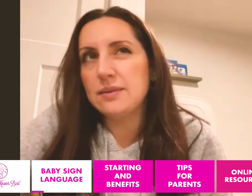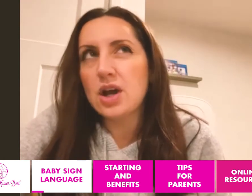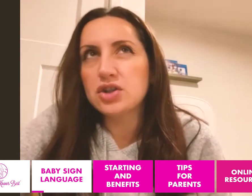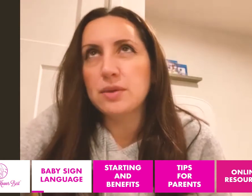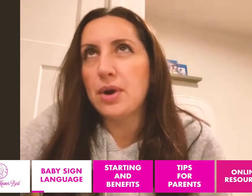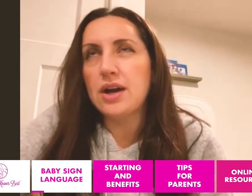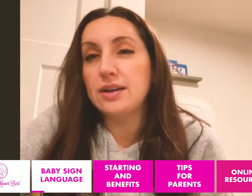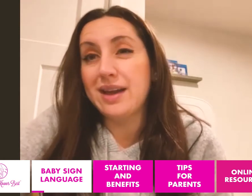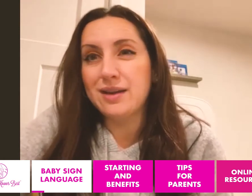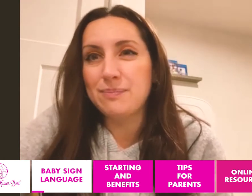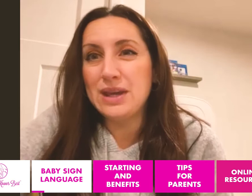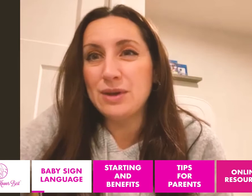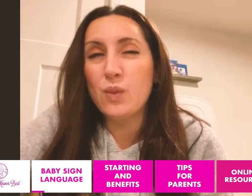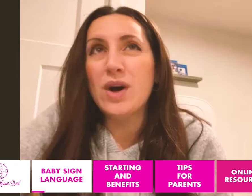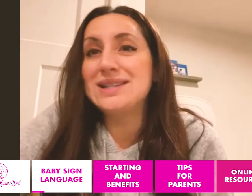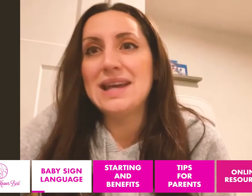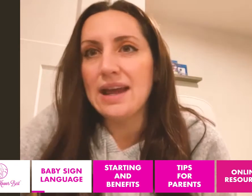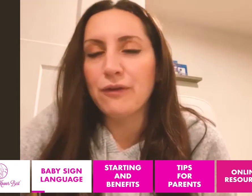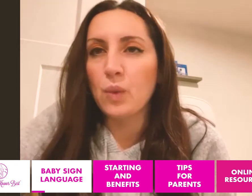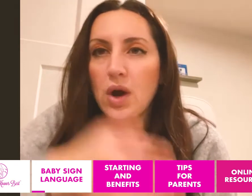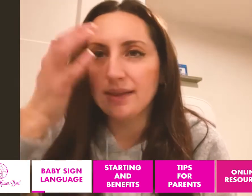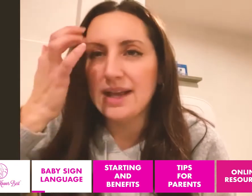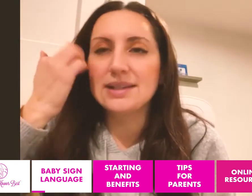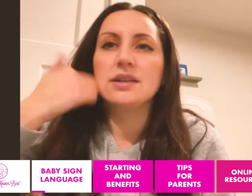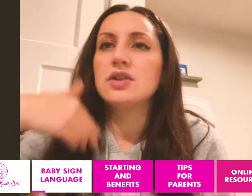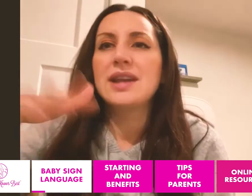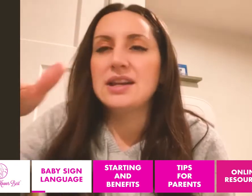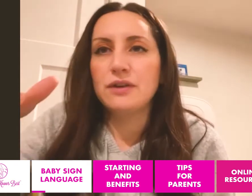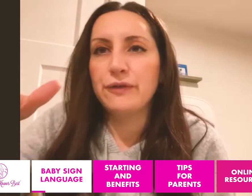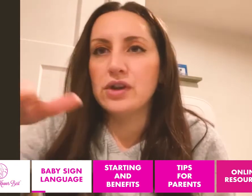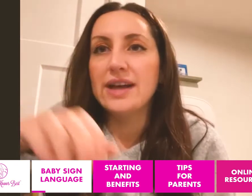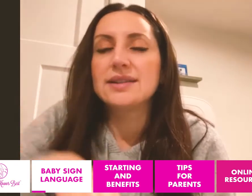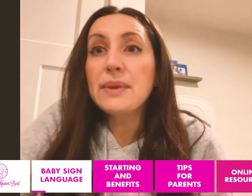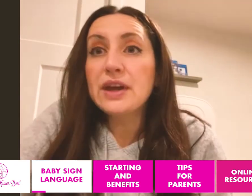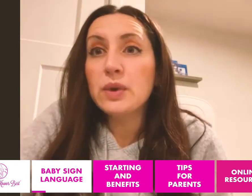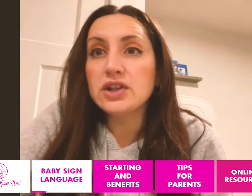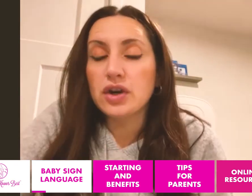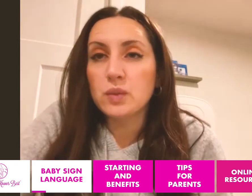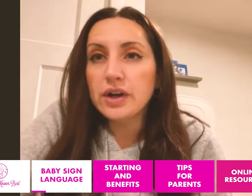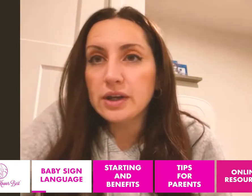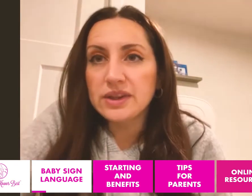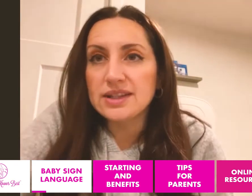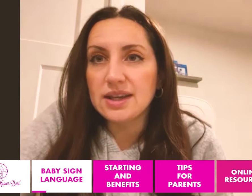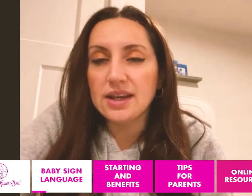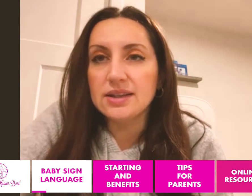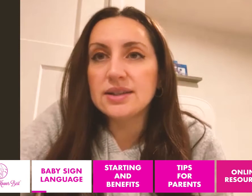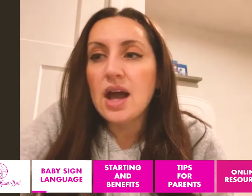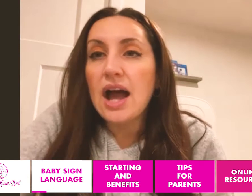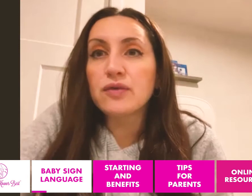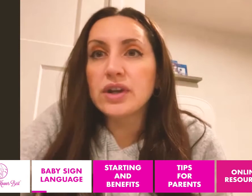touched upon it like maybe one day for one lesson, not even a full lesson. But then when I started working with these kids, I